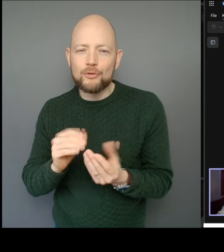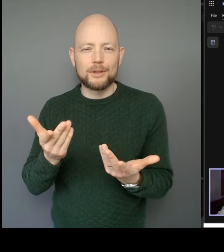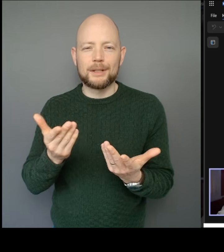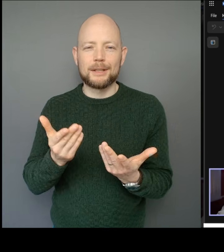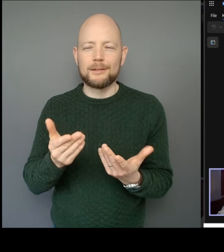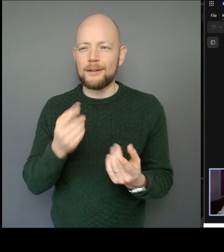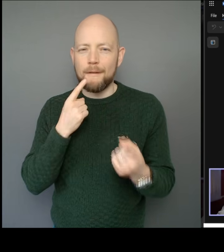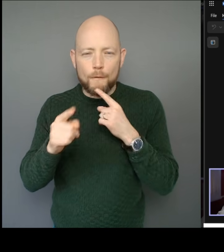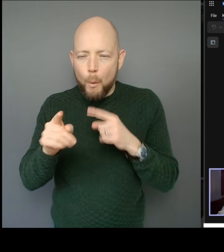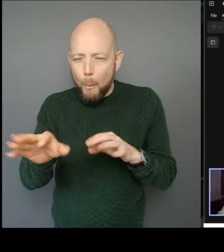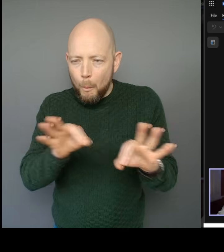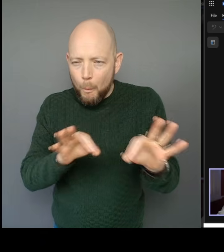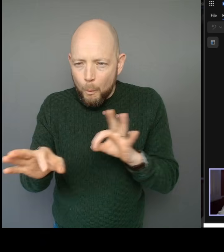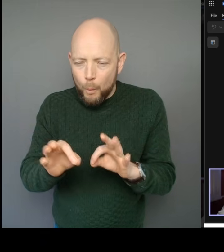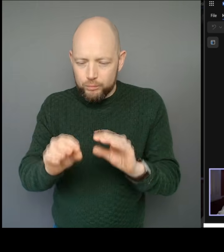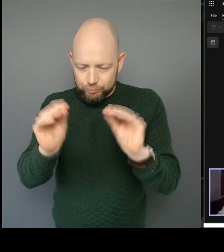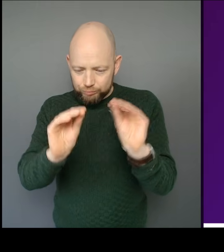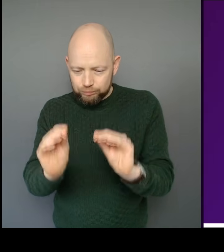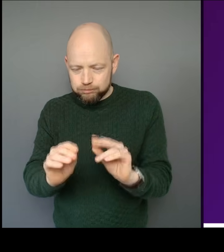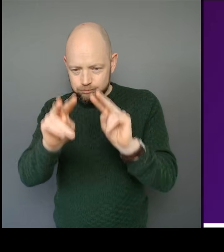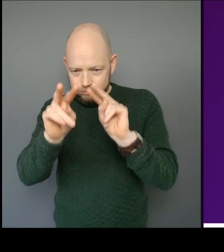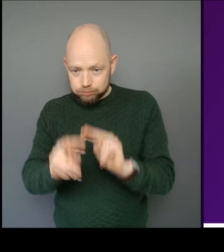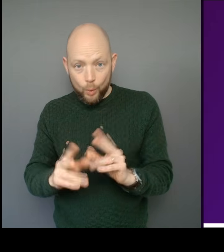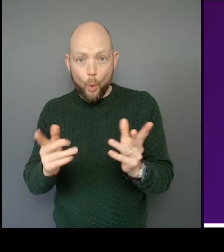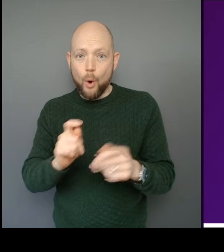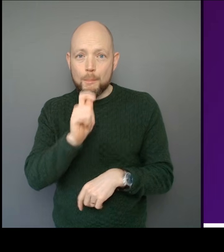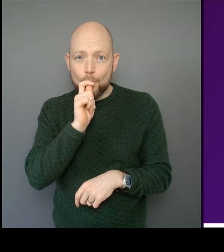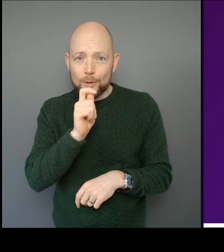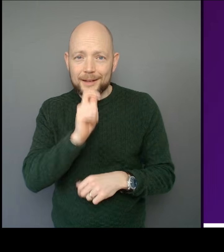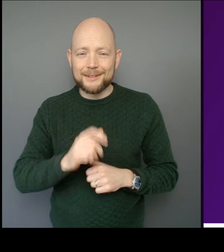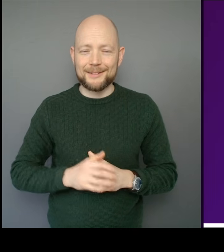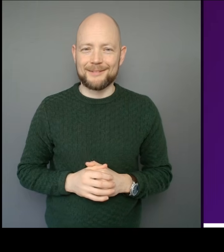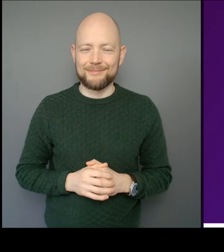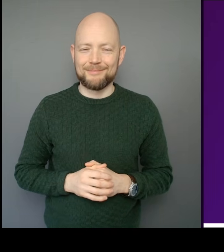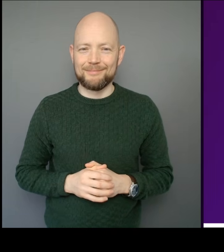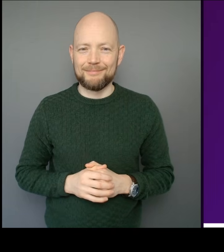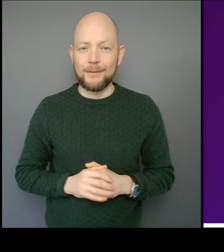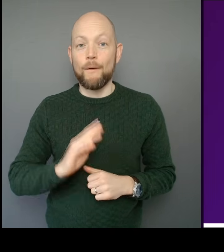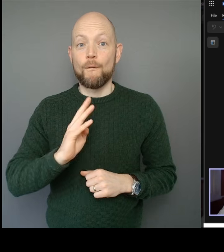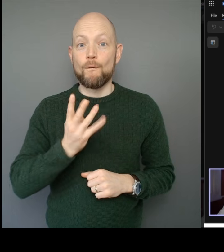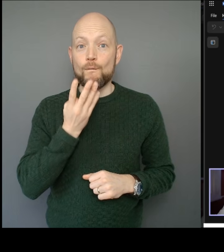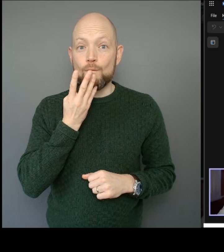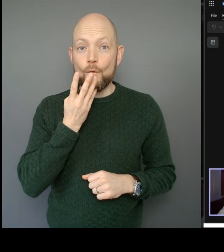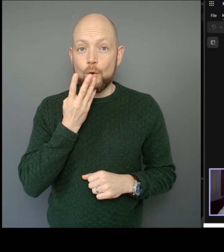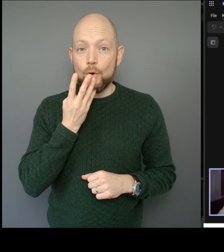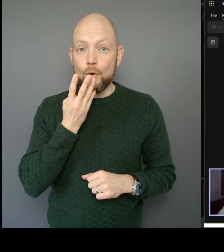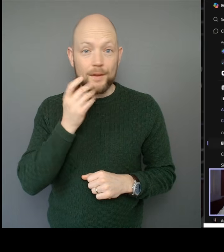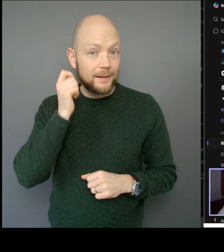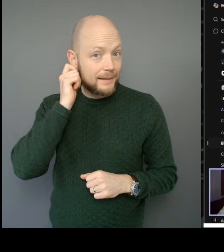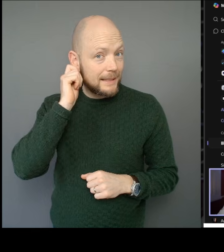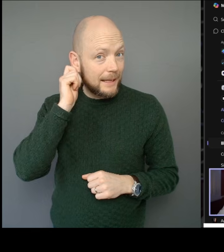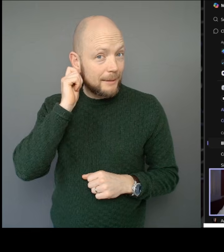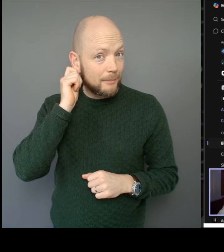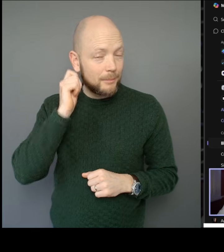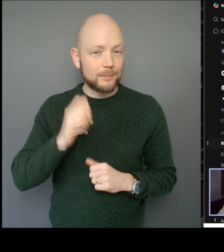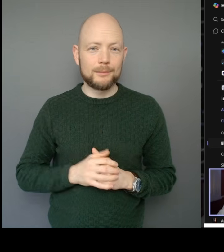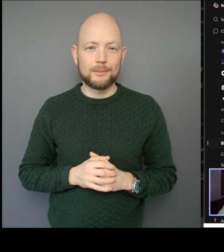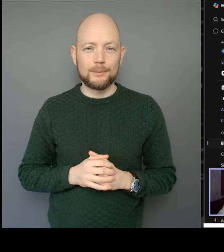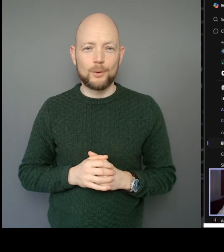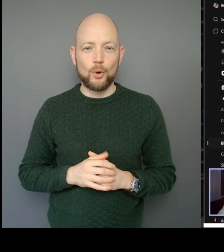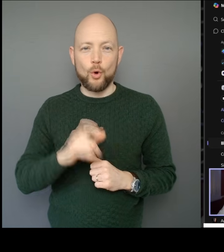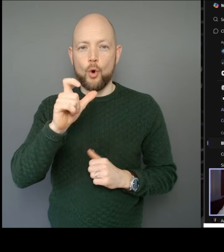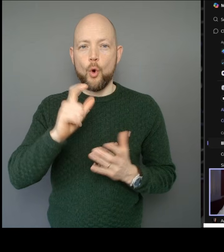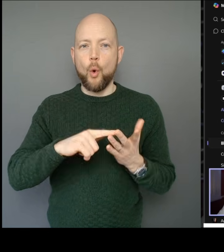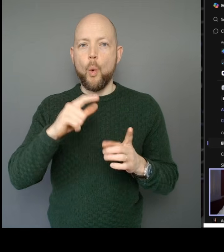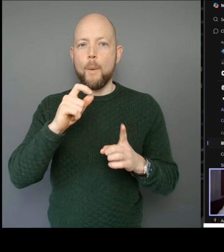activities, and even export this as a podcast. Tip number 4, adding to your Copilot memory. So now if we go back to the